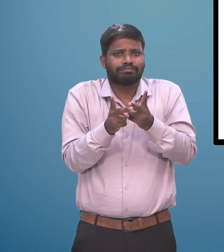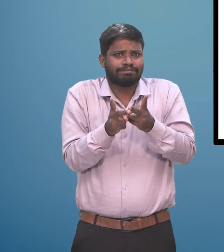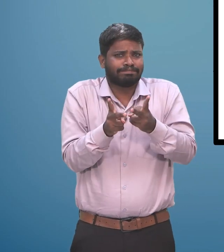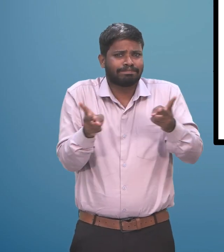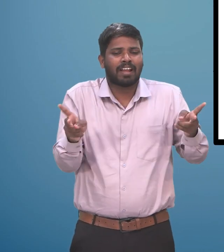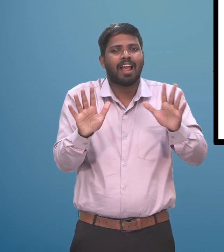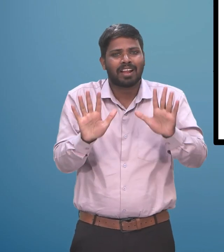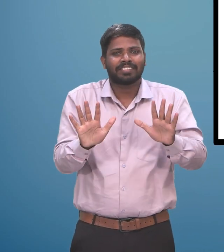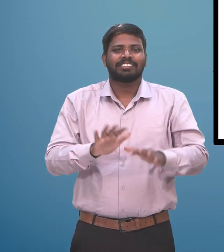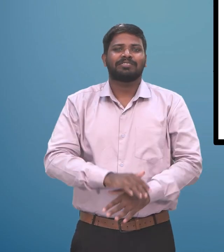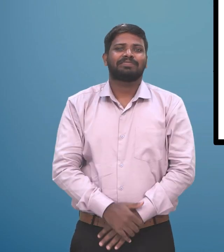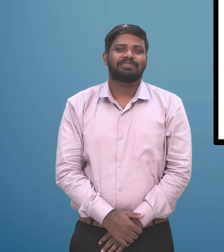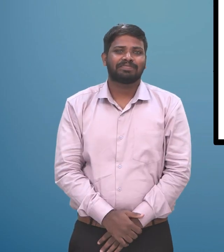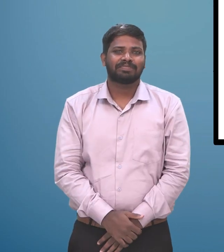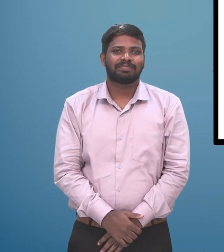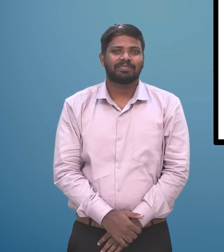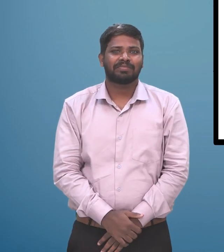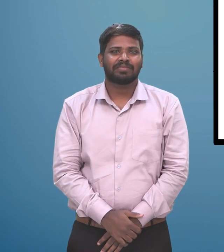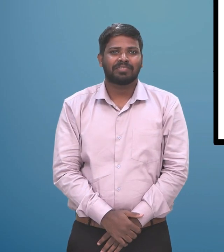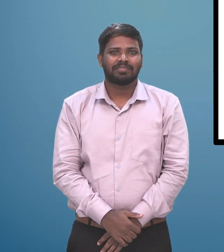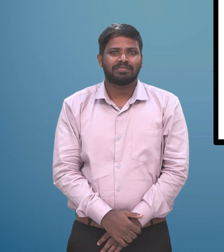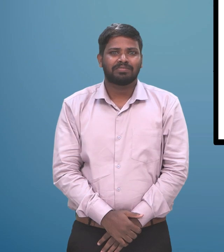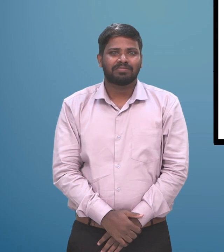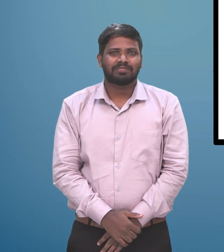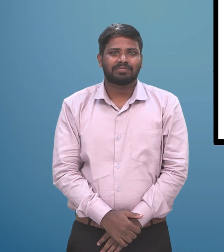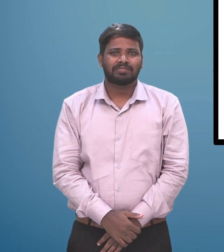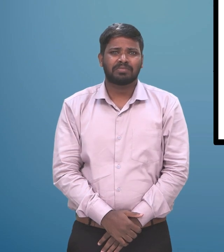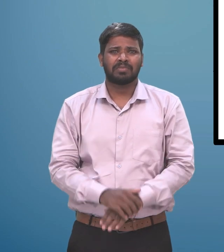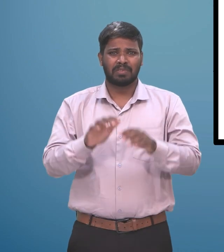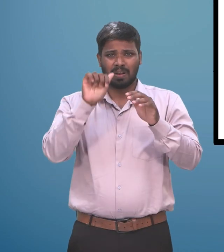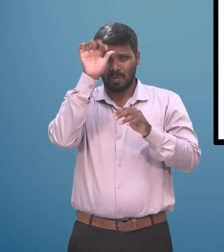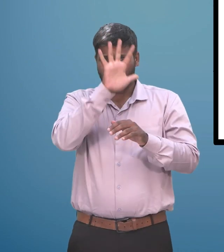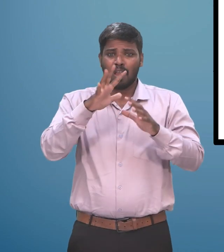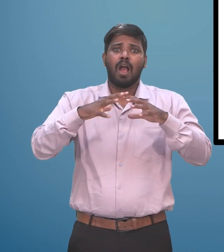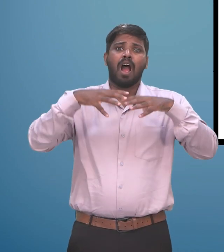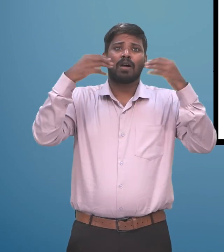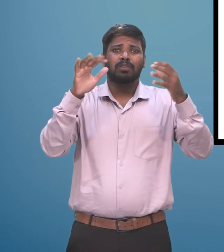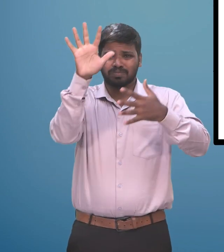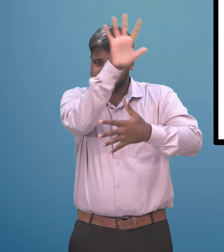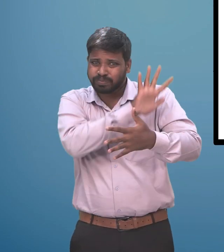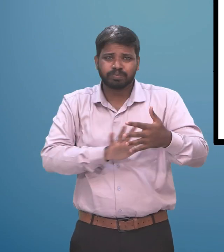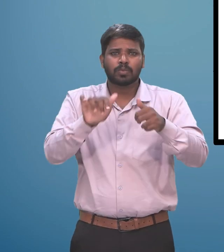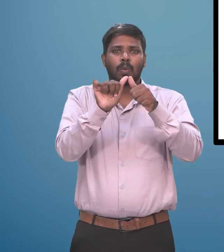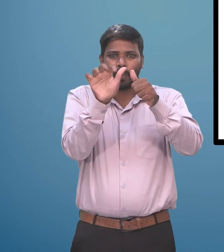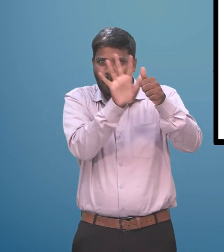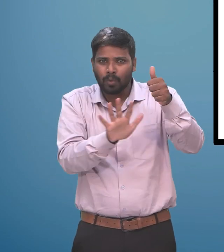adapted in almost every Indian language. In fact, they have travelled well beyond